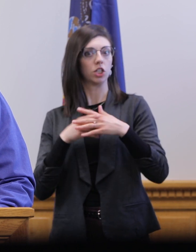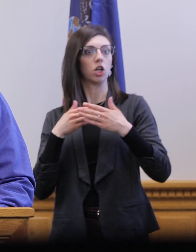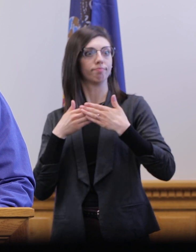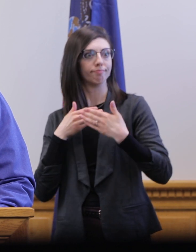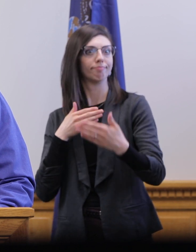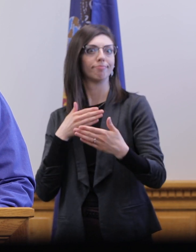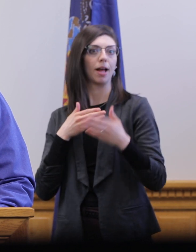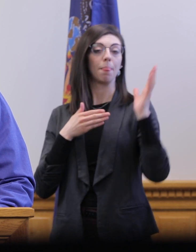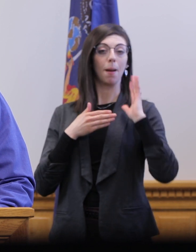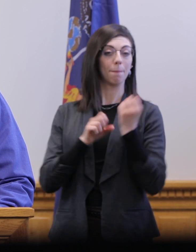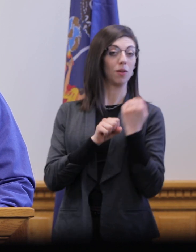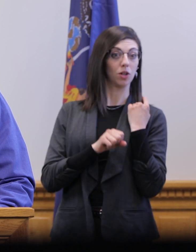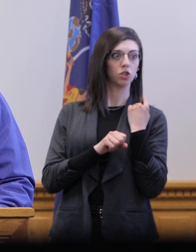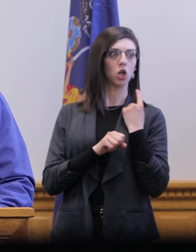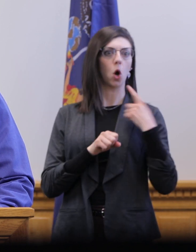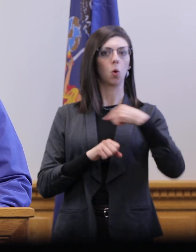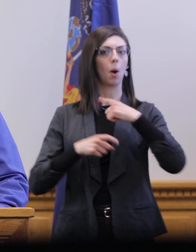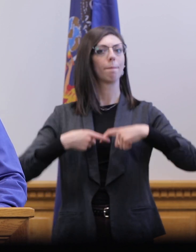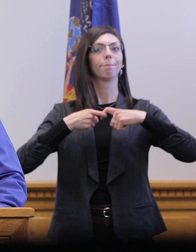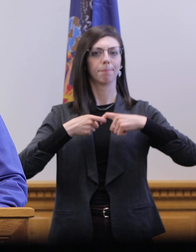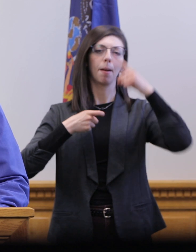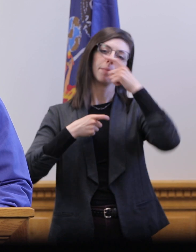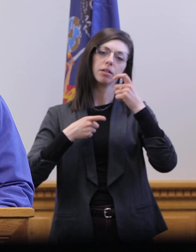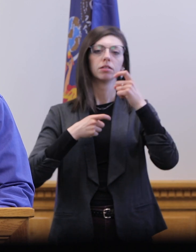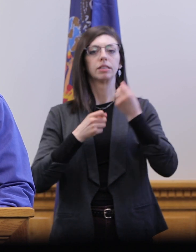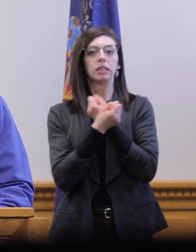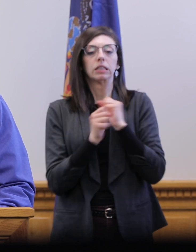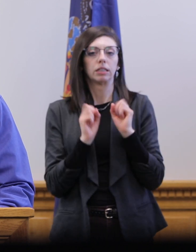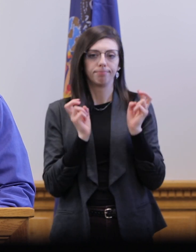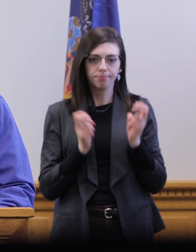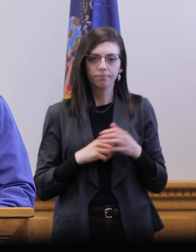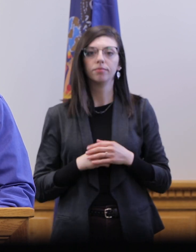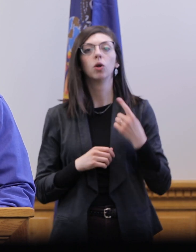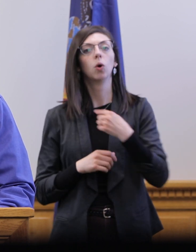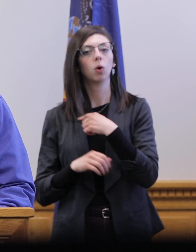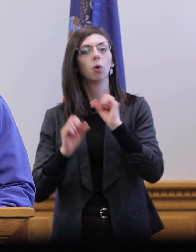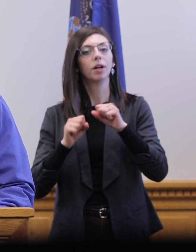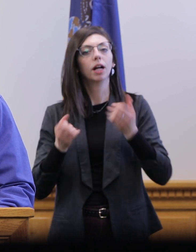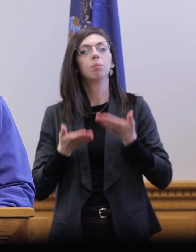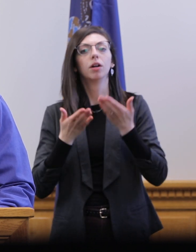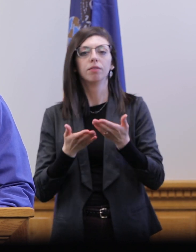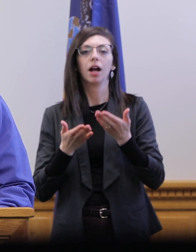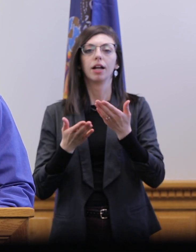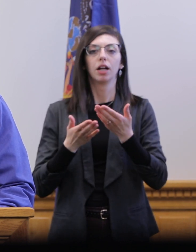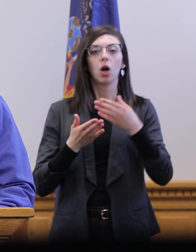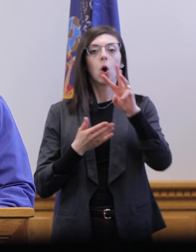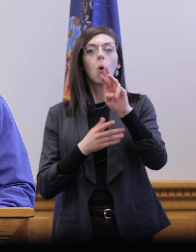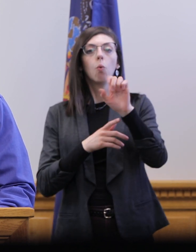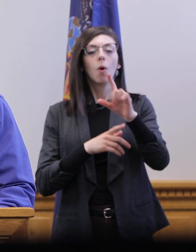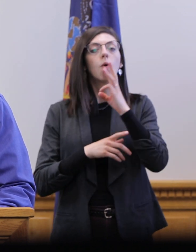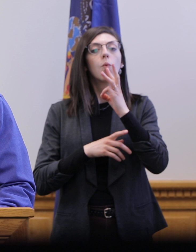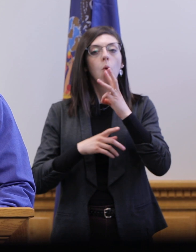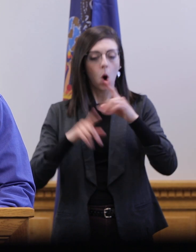ago due to COVID safety issues. The Health Department's Environmental Division is able to offer residential well water testing for homeowners